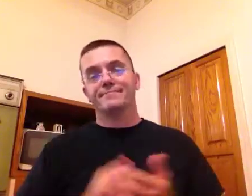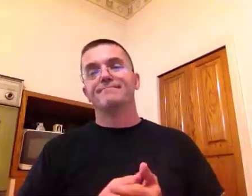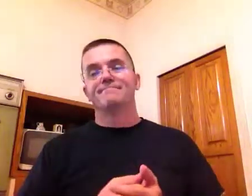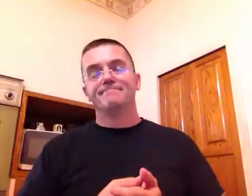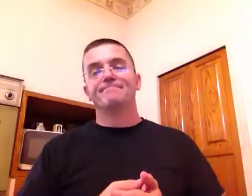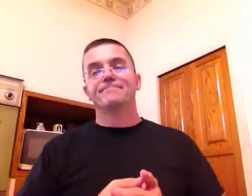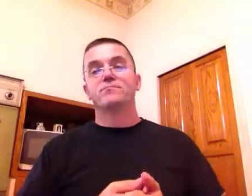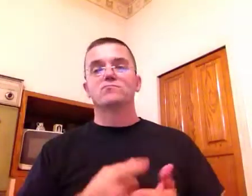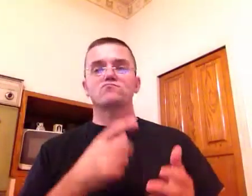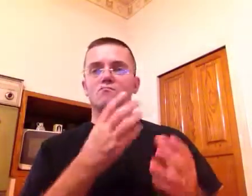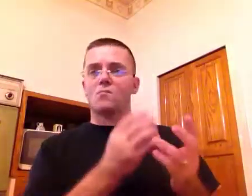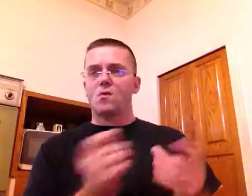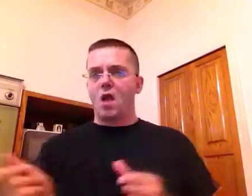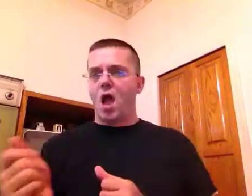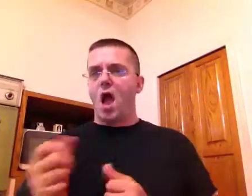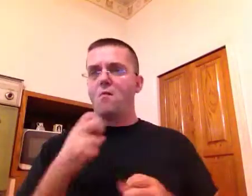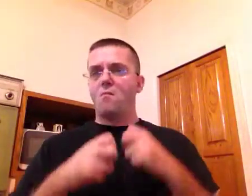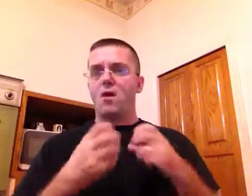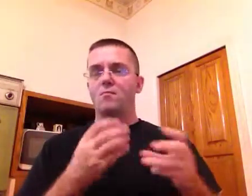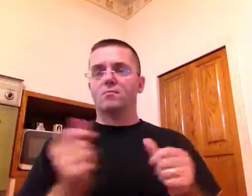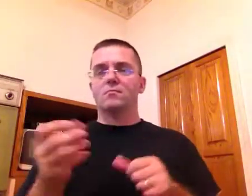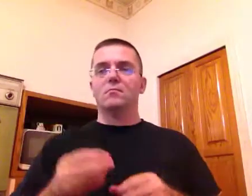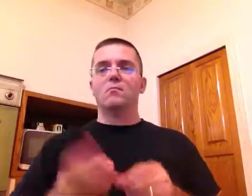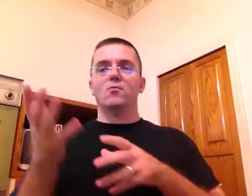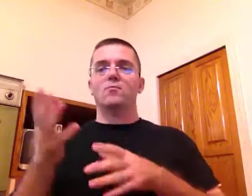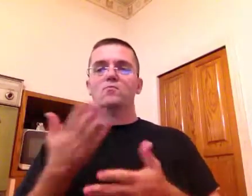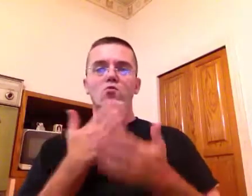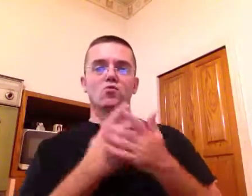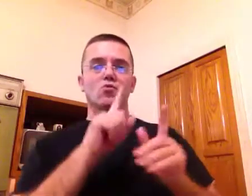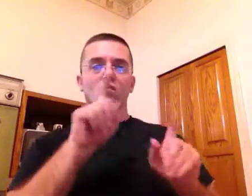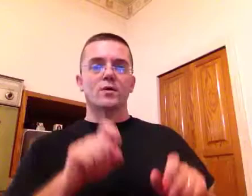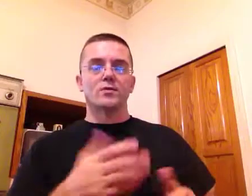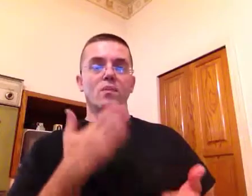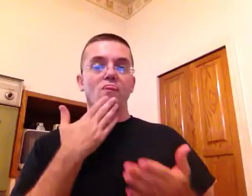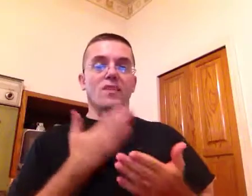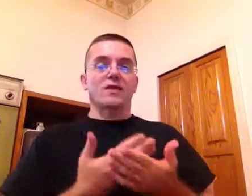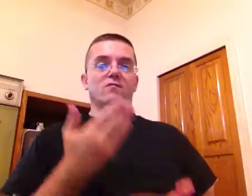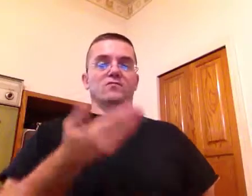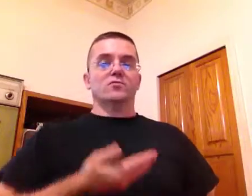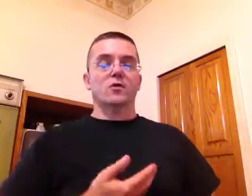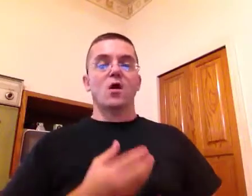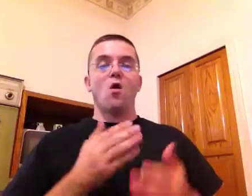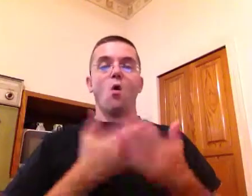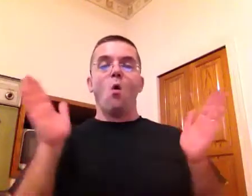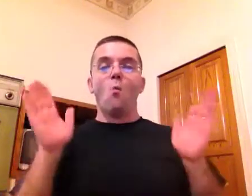starts to solve itself over time. Great question. Thank you for joining us. Open phones at